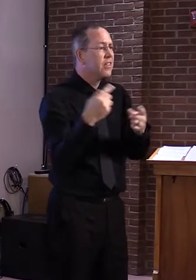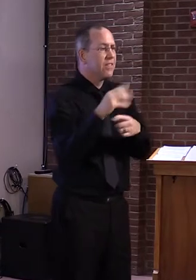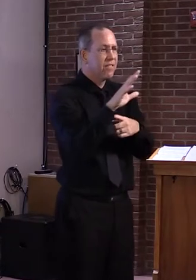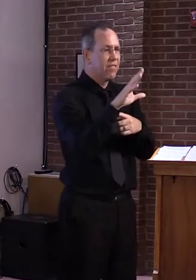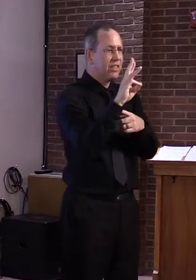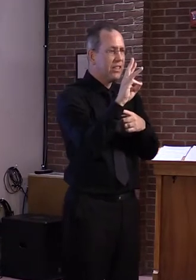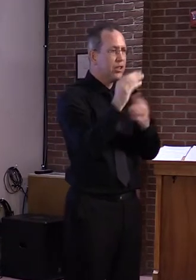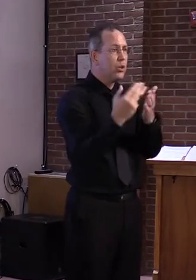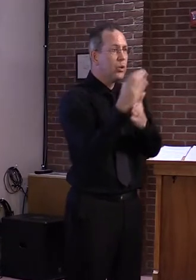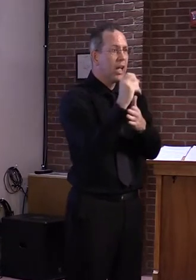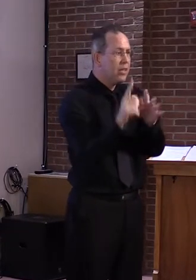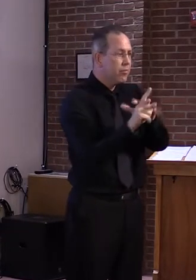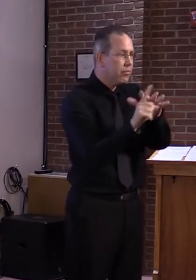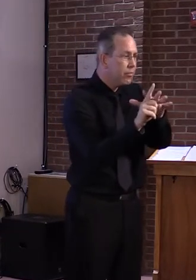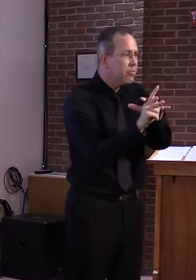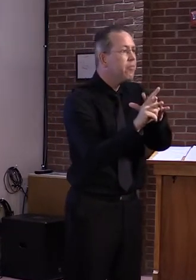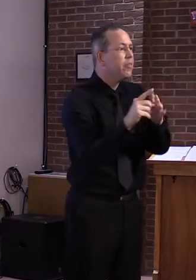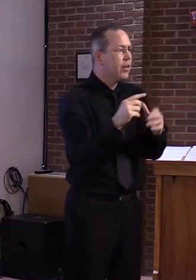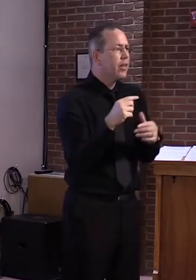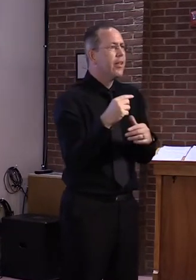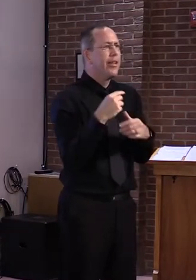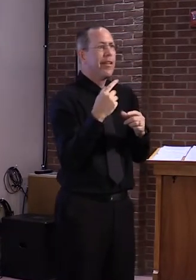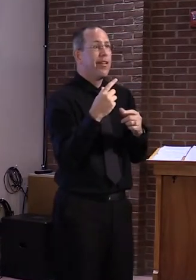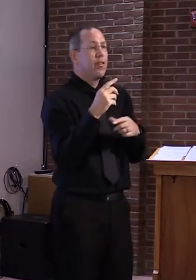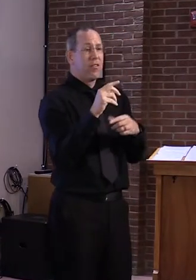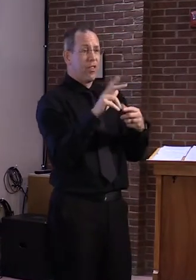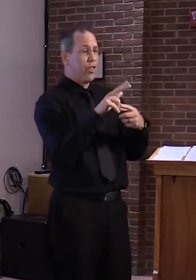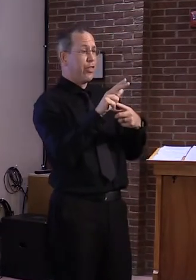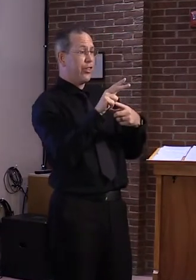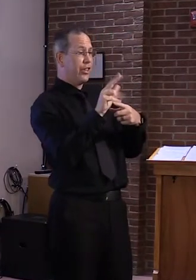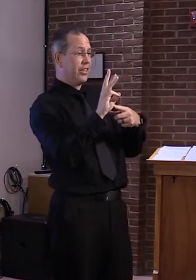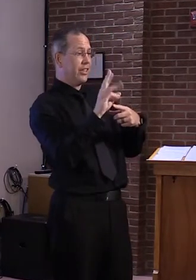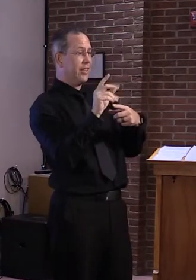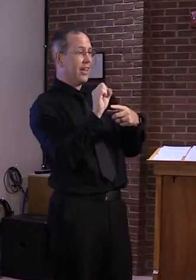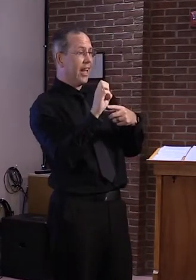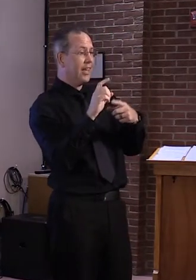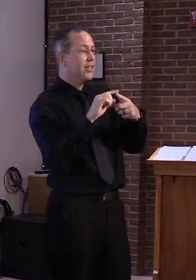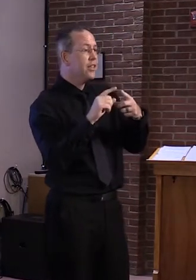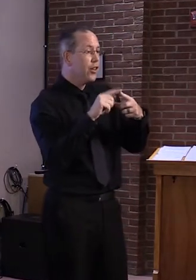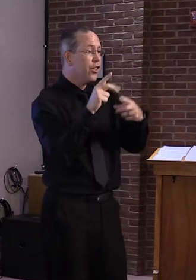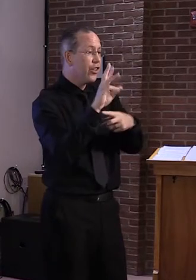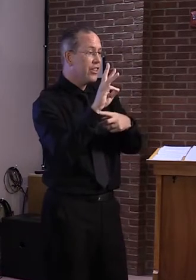in Vermont. And at this time, at least 35 of those cases were related to an